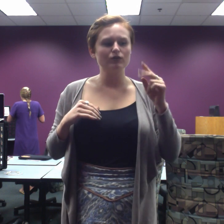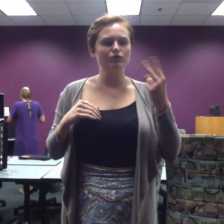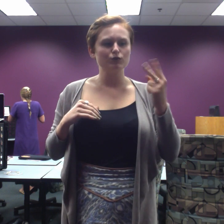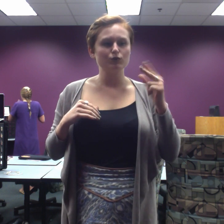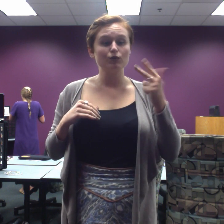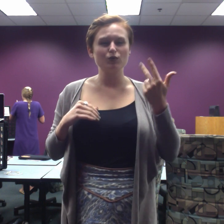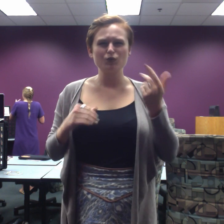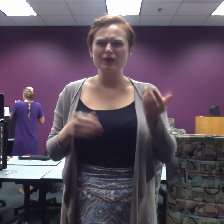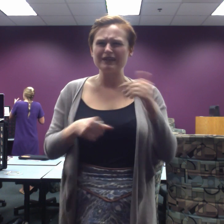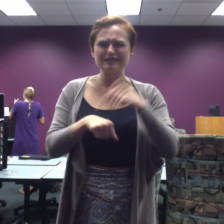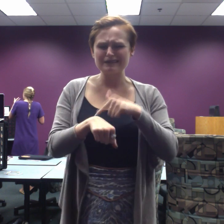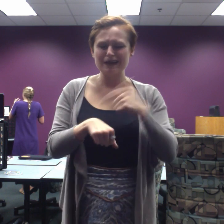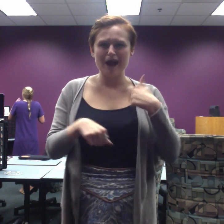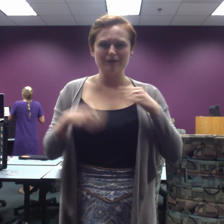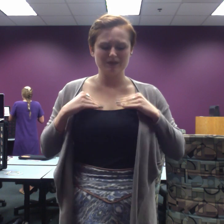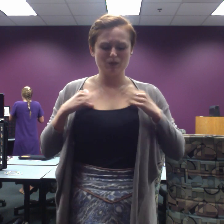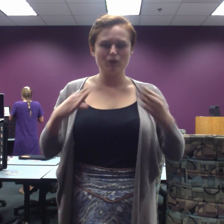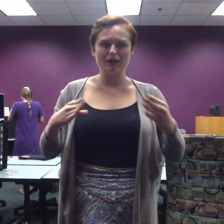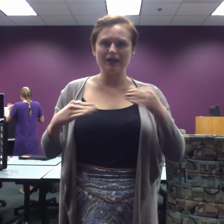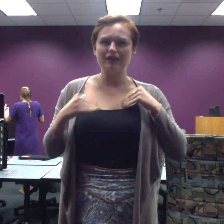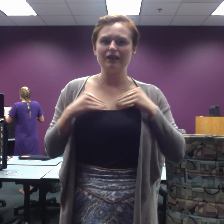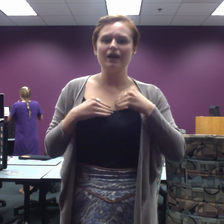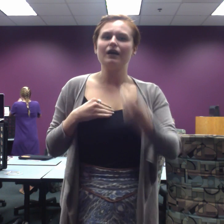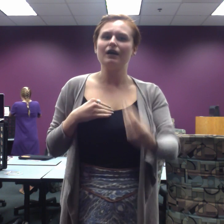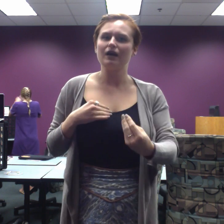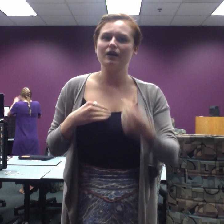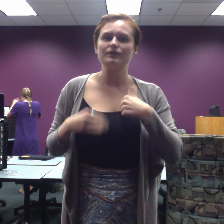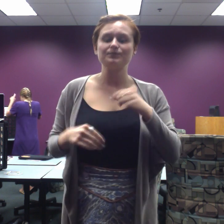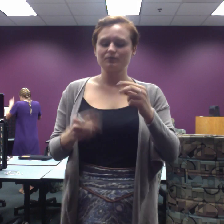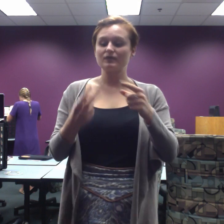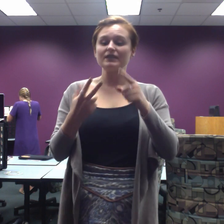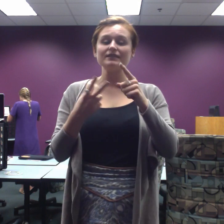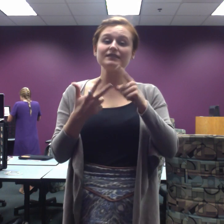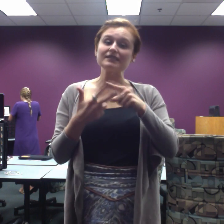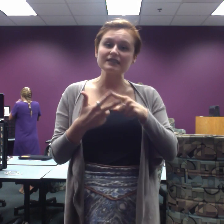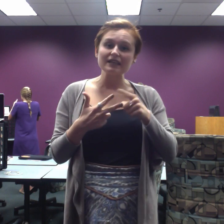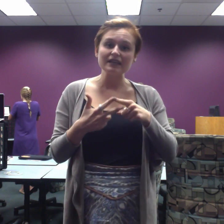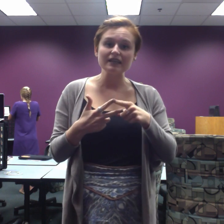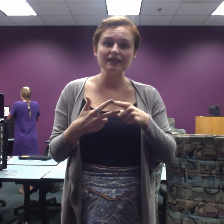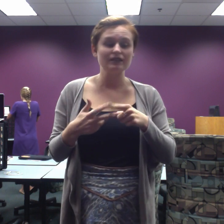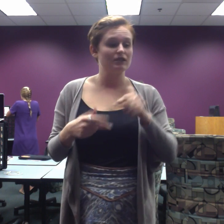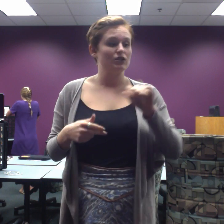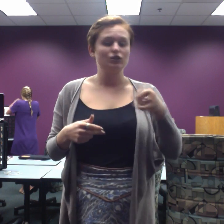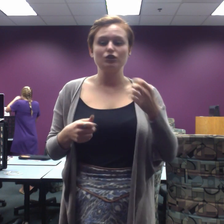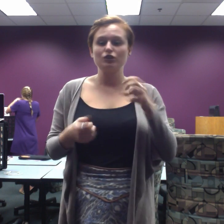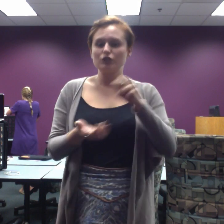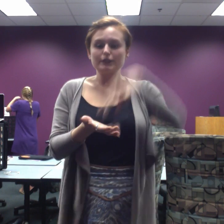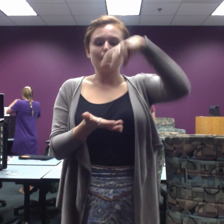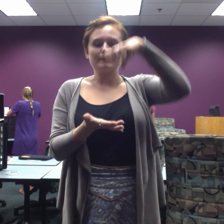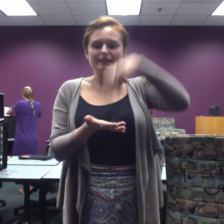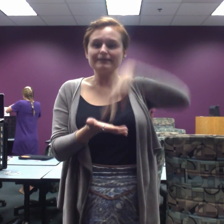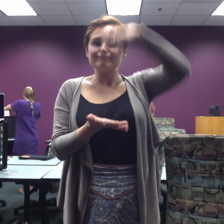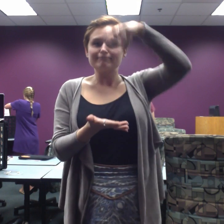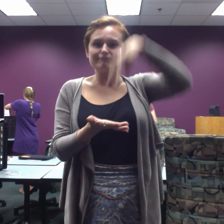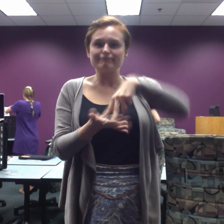chart. Second will be just jumping or marching for 1 minute. Let's march for our second one.